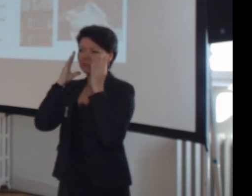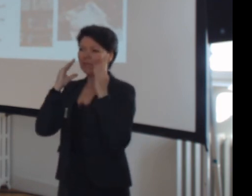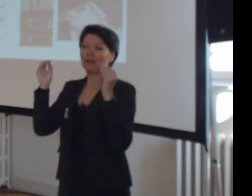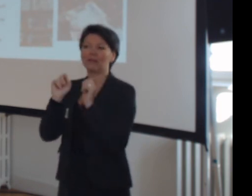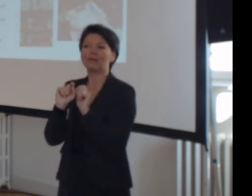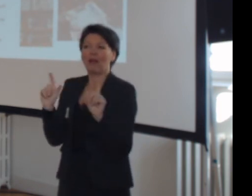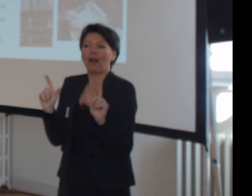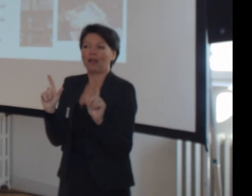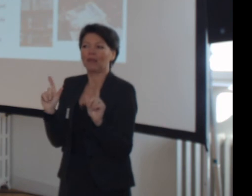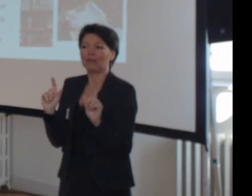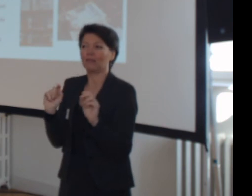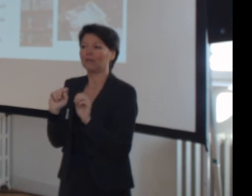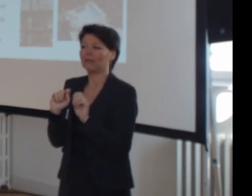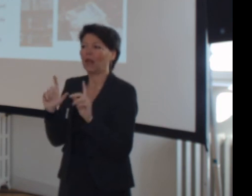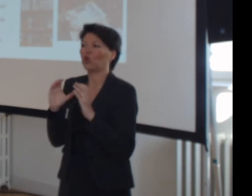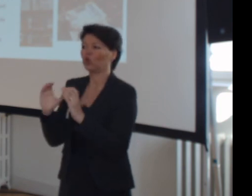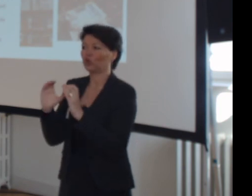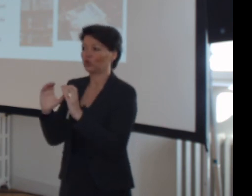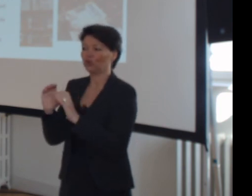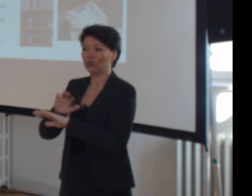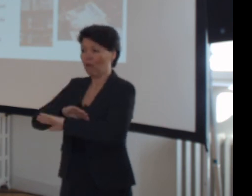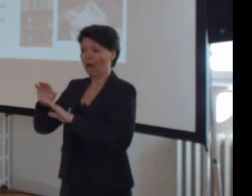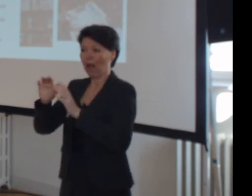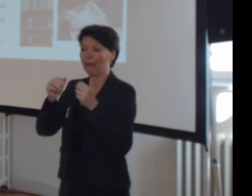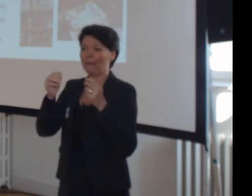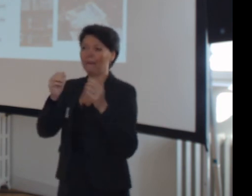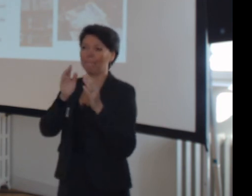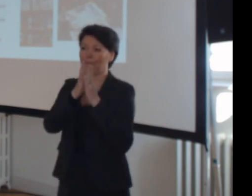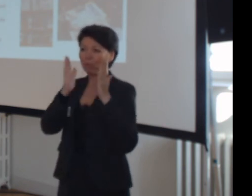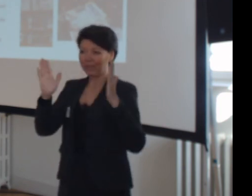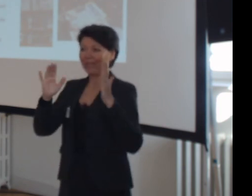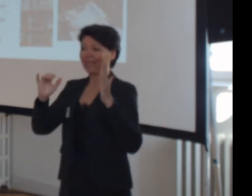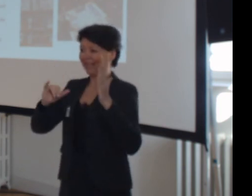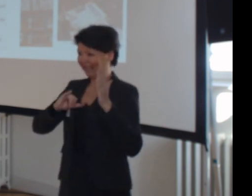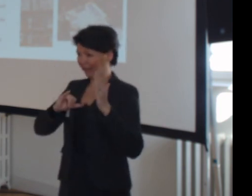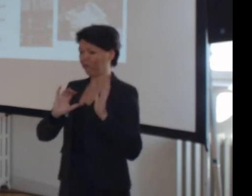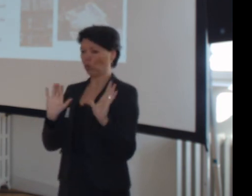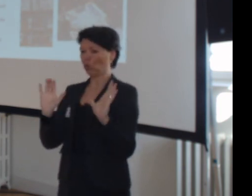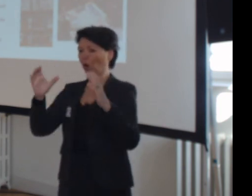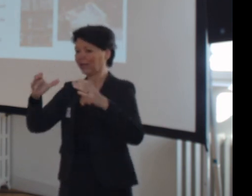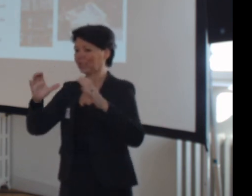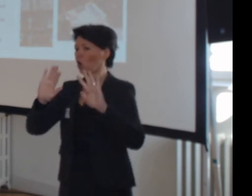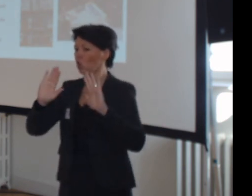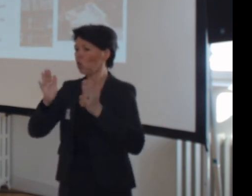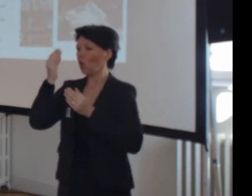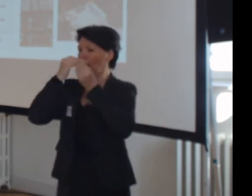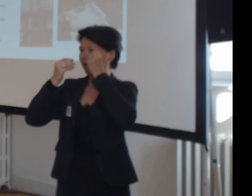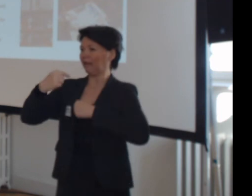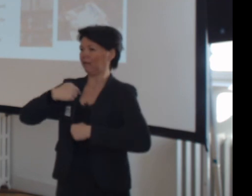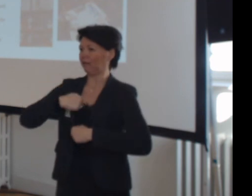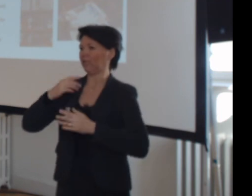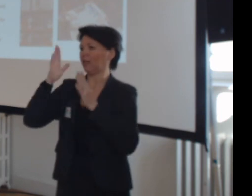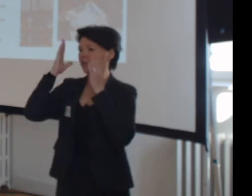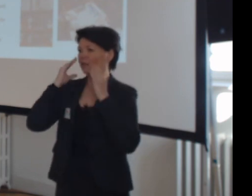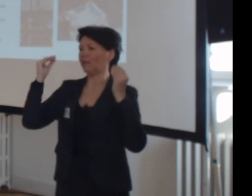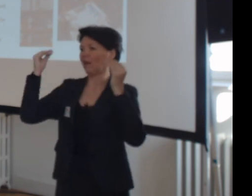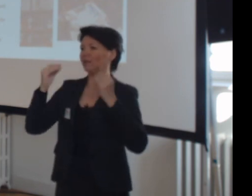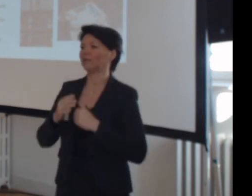courses. So in all these libraries, you find a how to learn Dutch collection. You see a